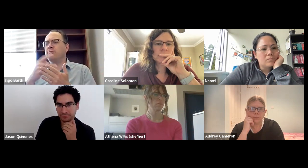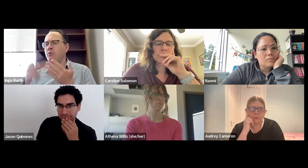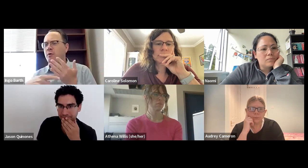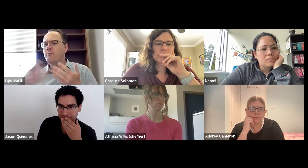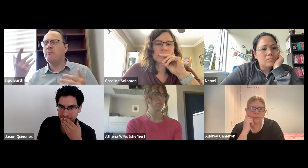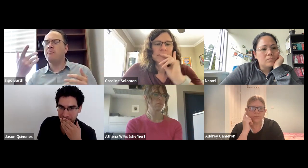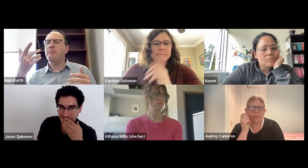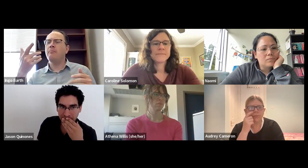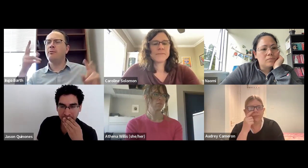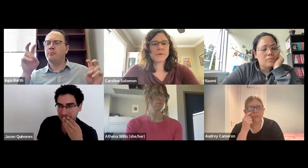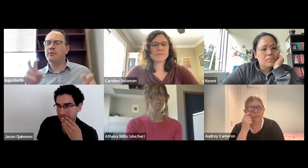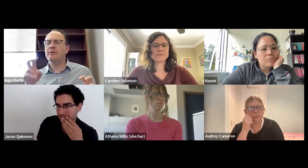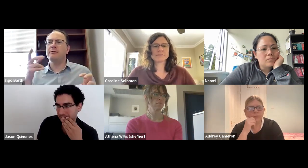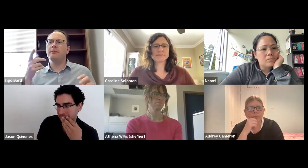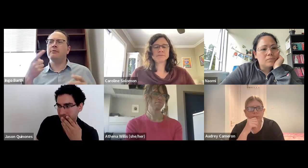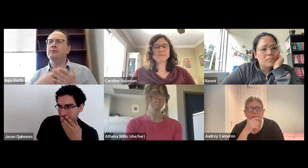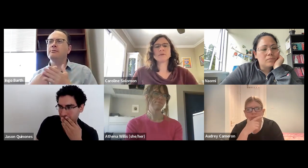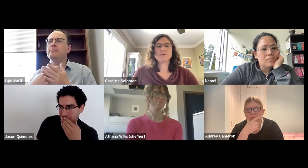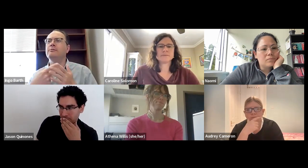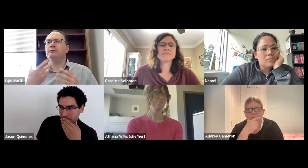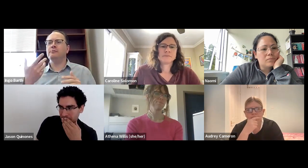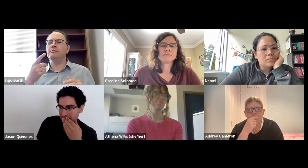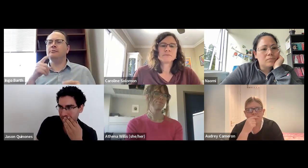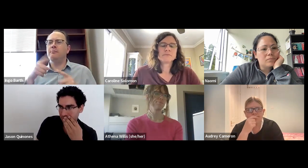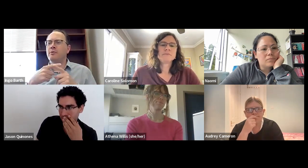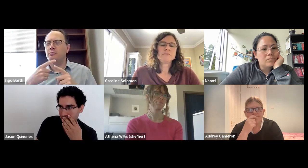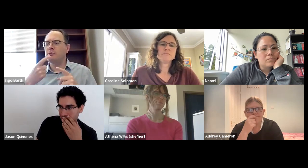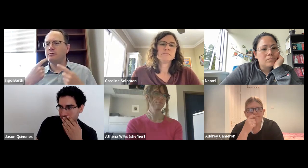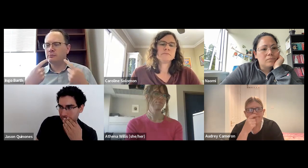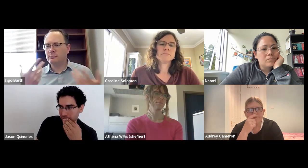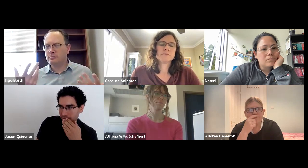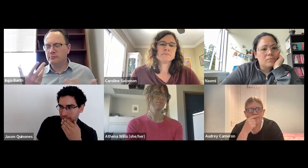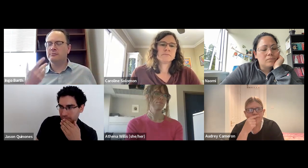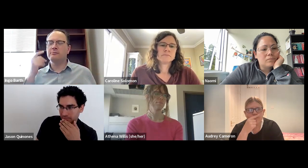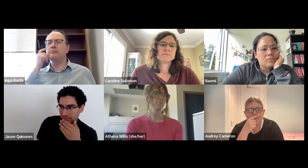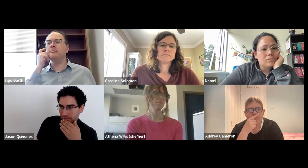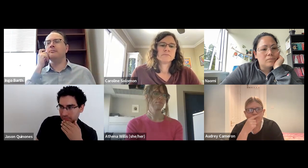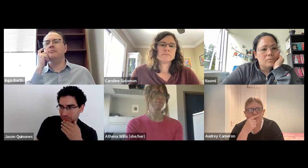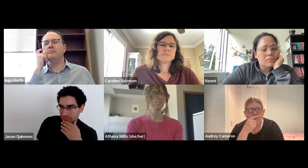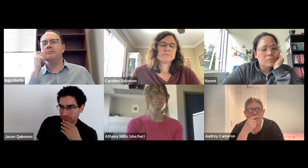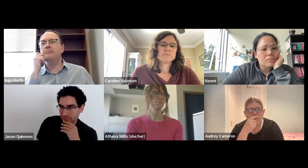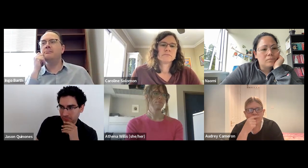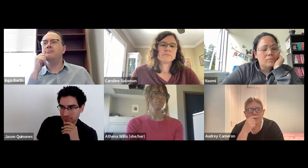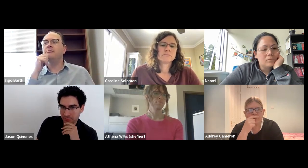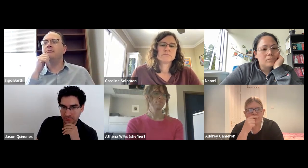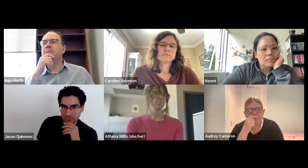Right, we have, in addition to these conferences or in addition to these discussions, what else would be helpful? What else should we be looking at and